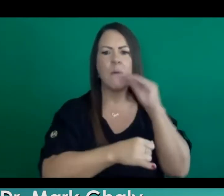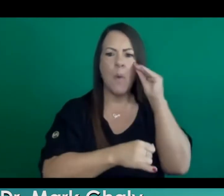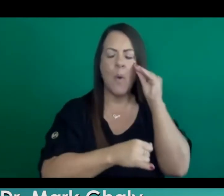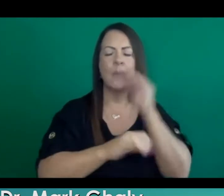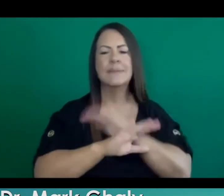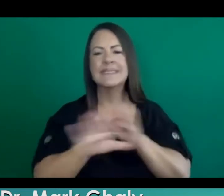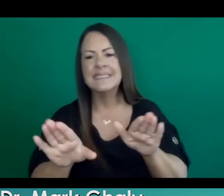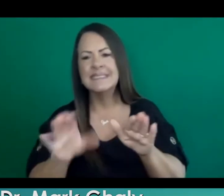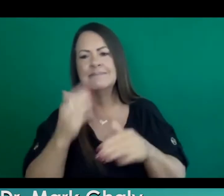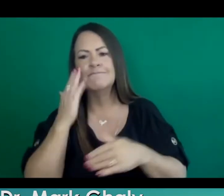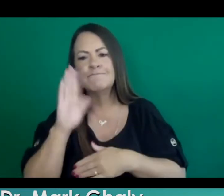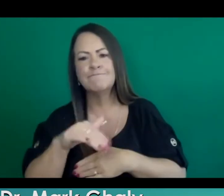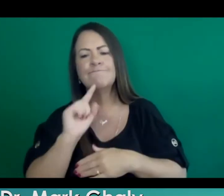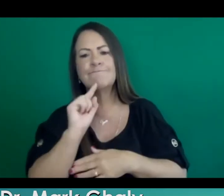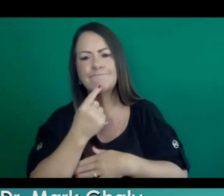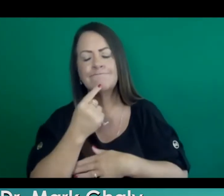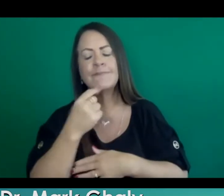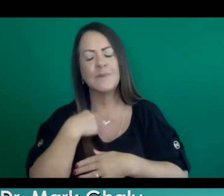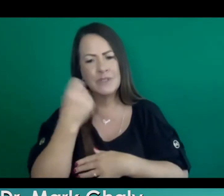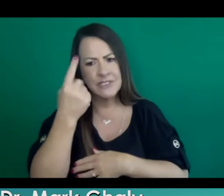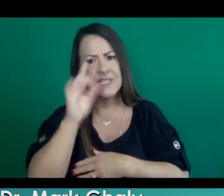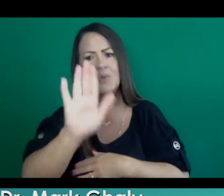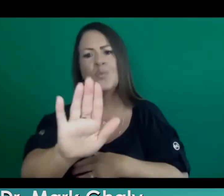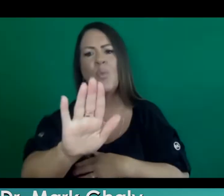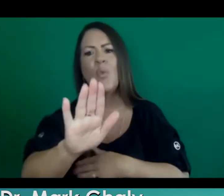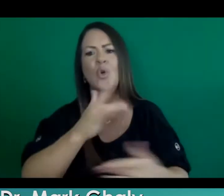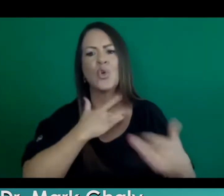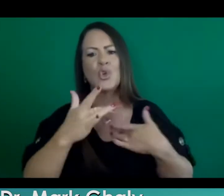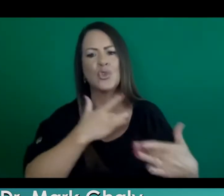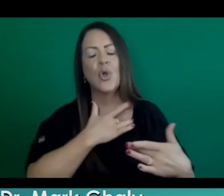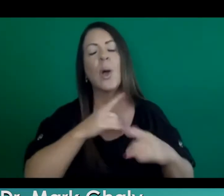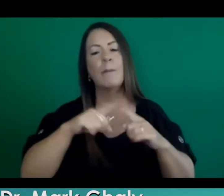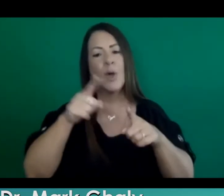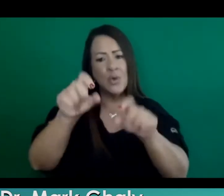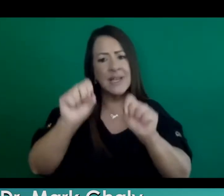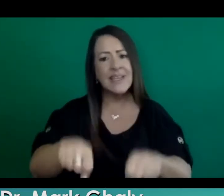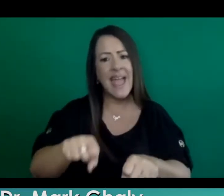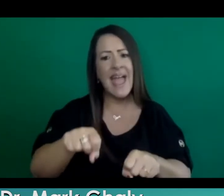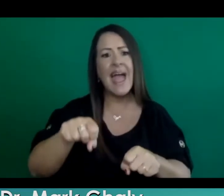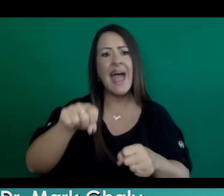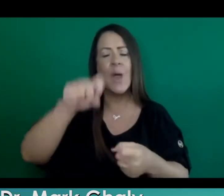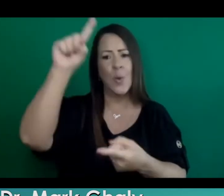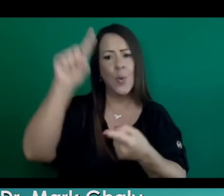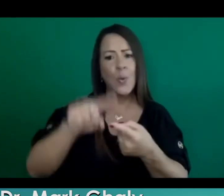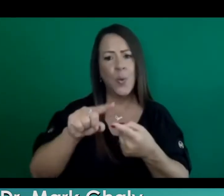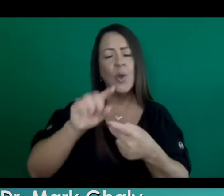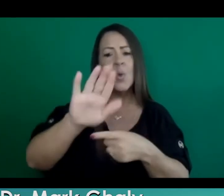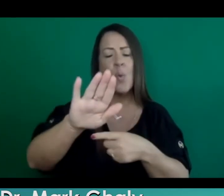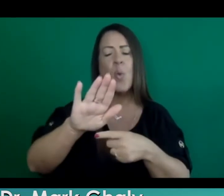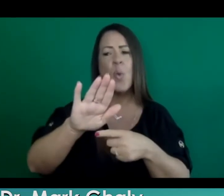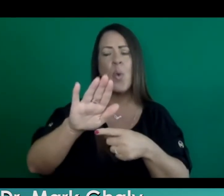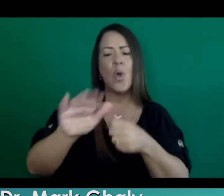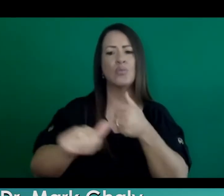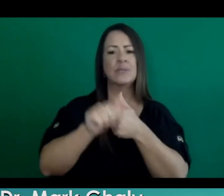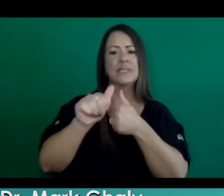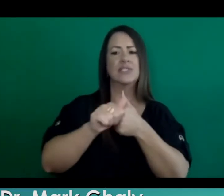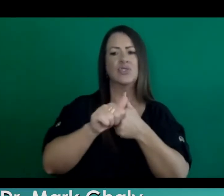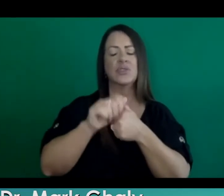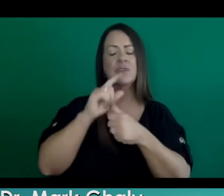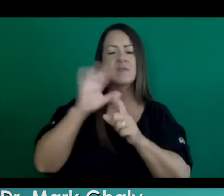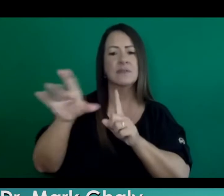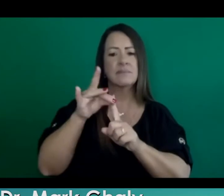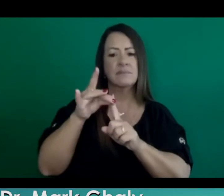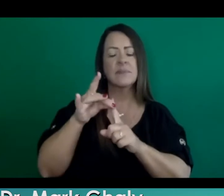serious one. We can mitigate the COVID-19 risks with your cooperation and as communities.